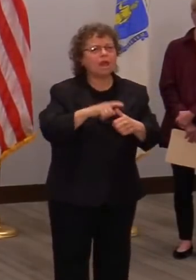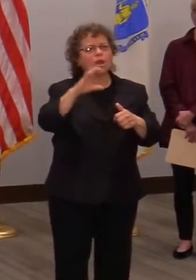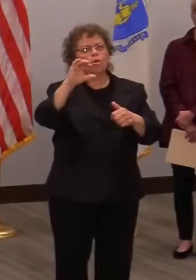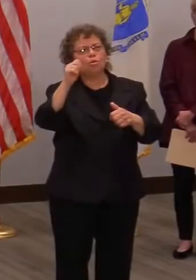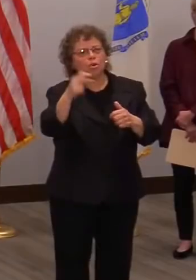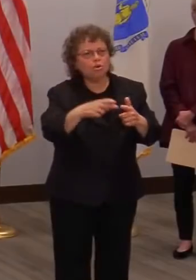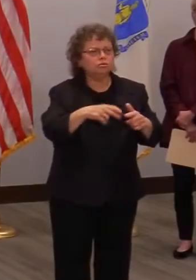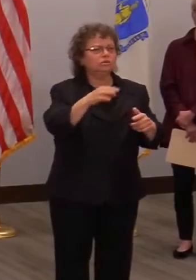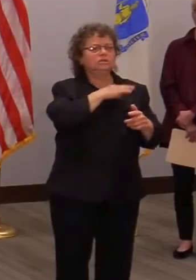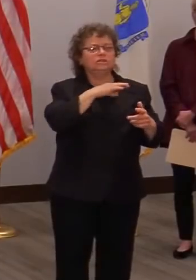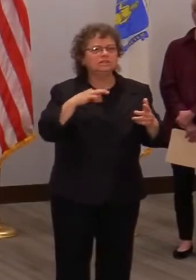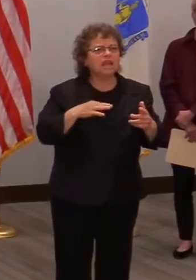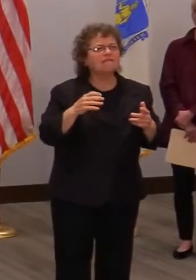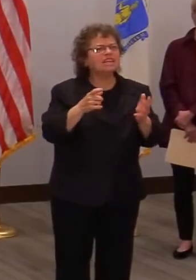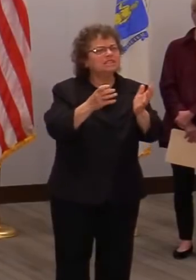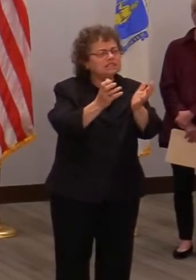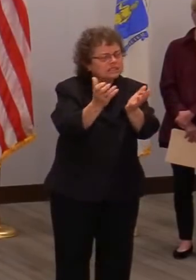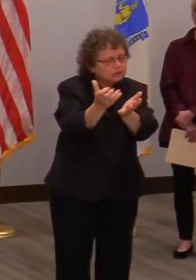deserve access, to